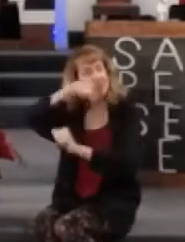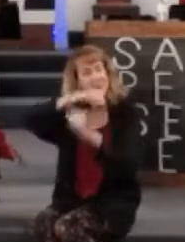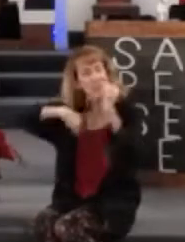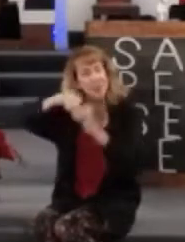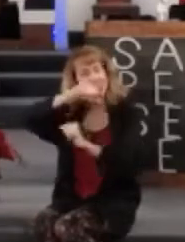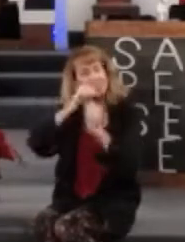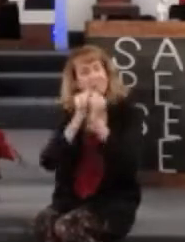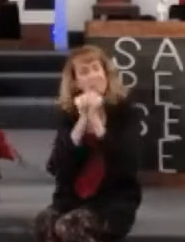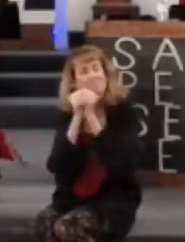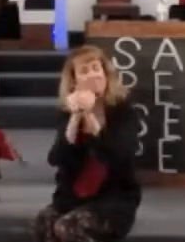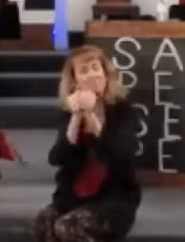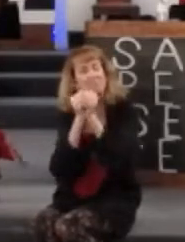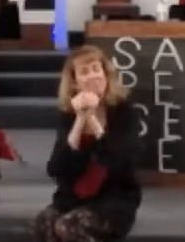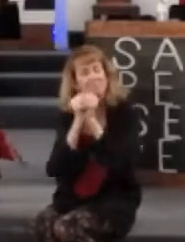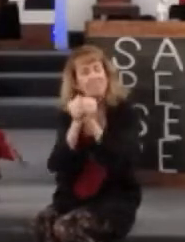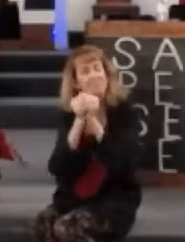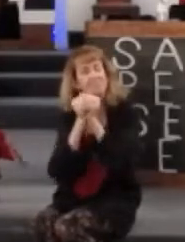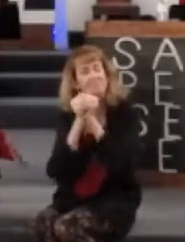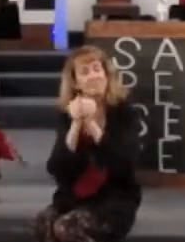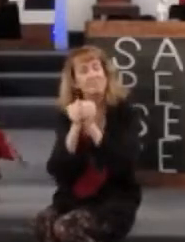The format for the word